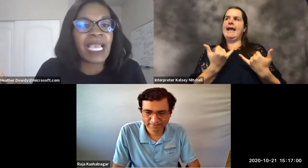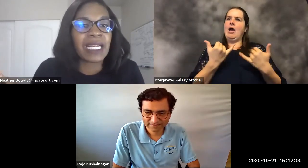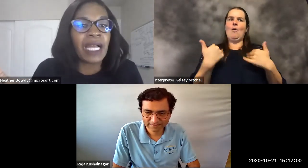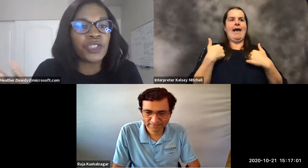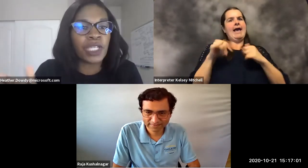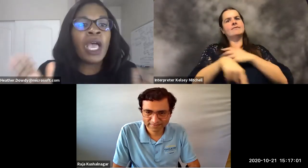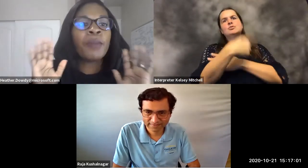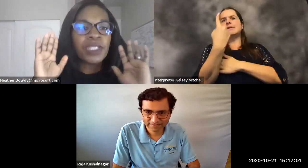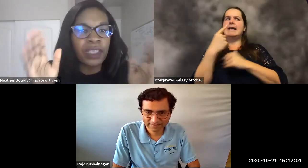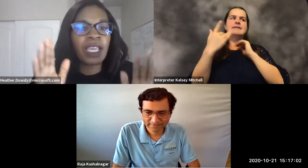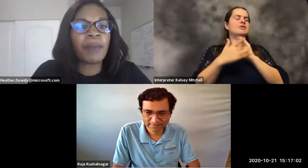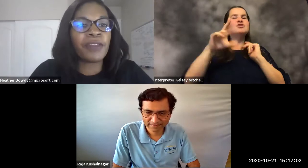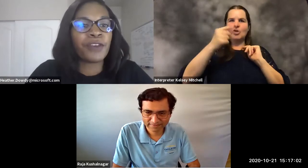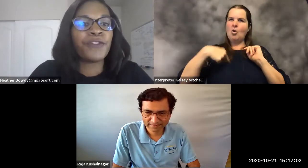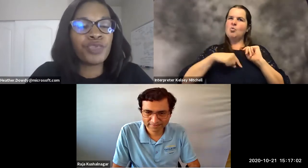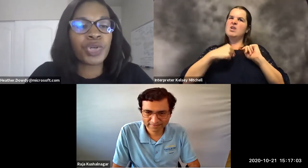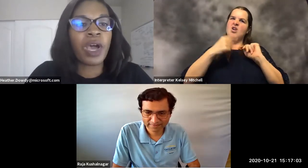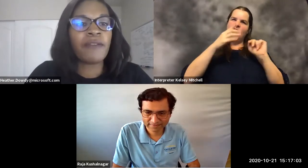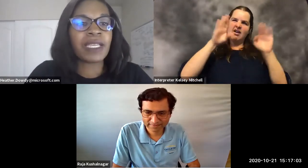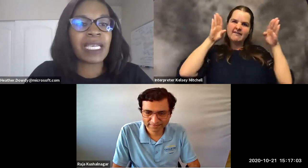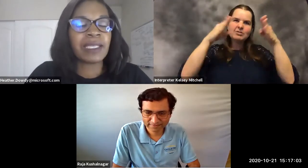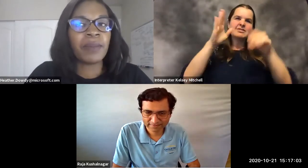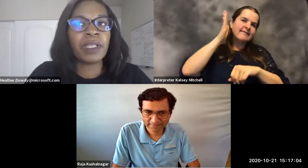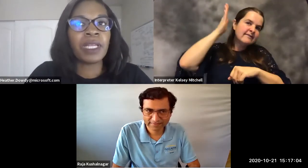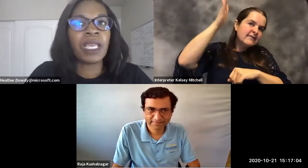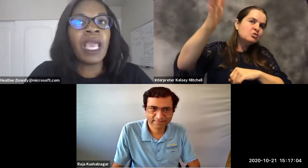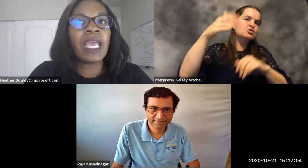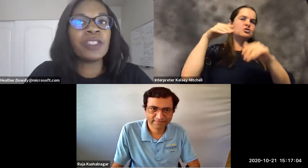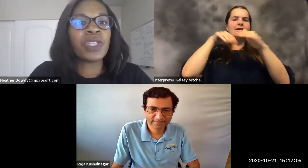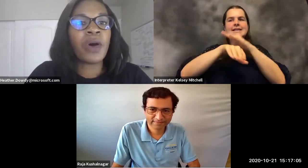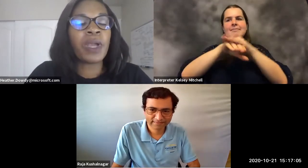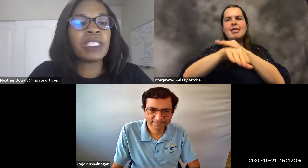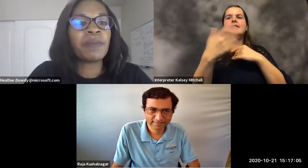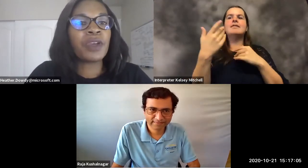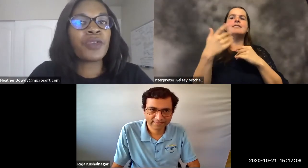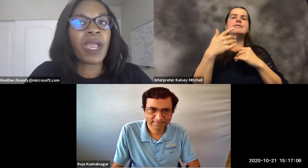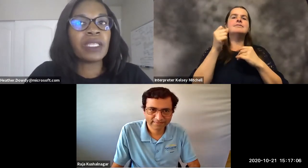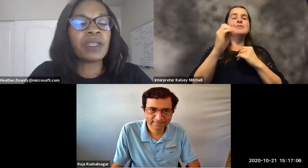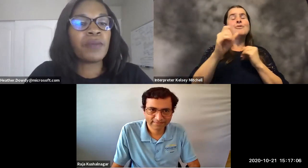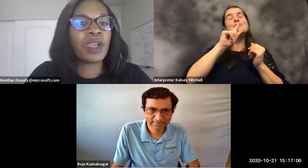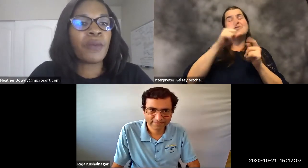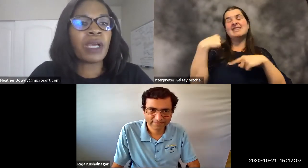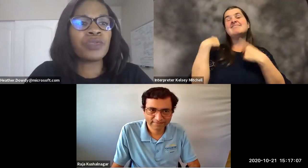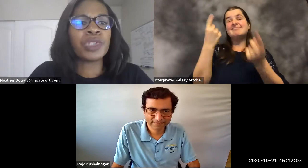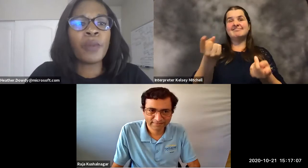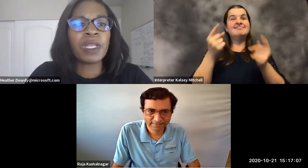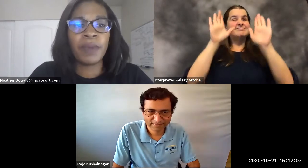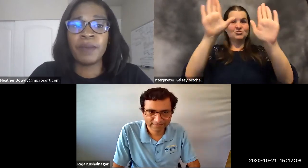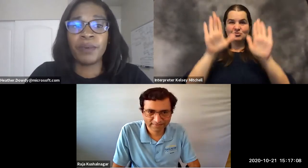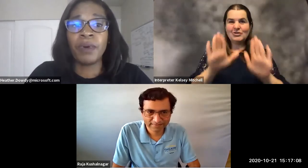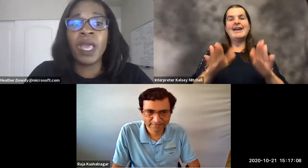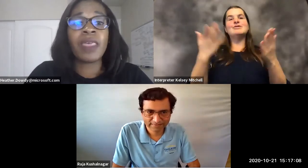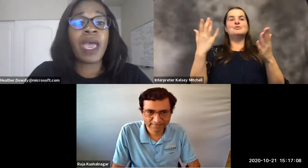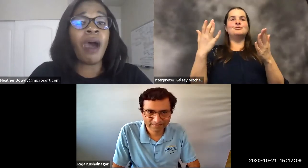today in technology, but to think about the future of accessibility. And so it's been great to be around so